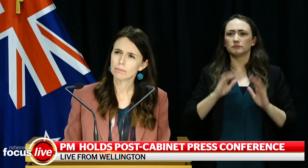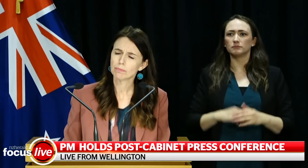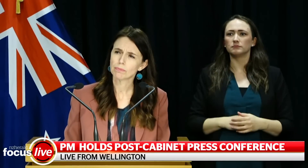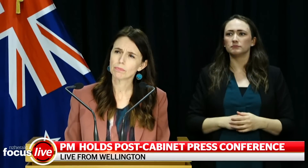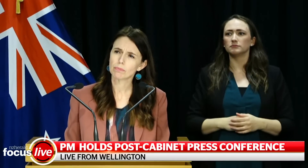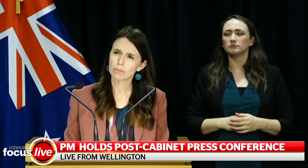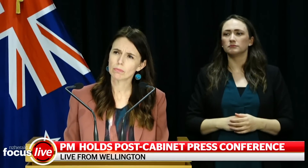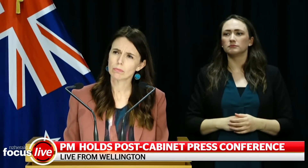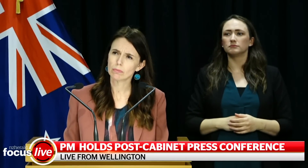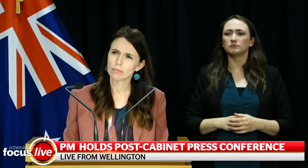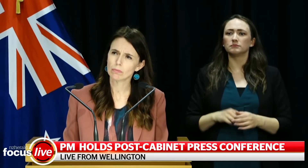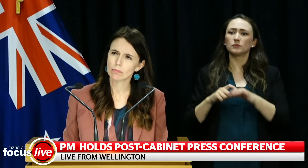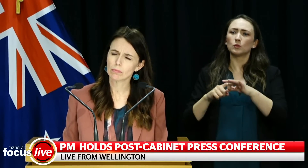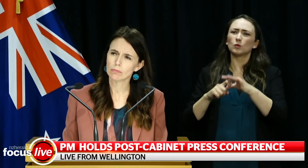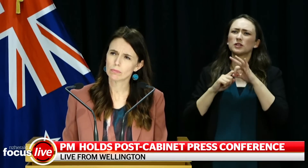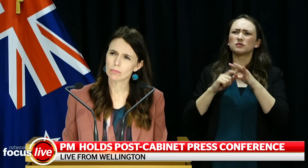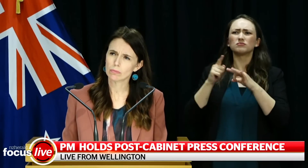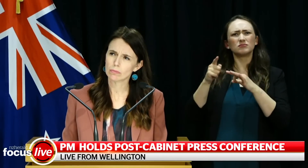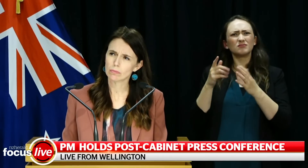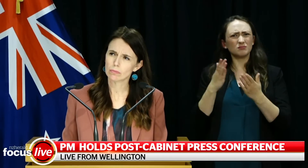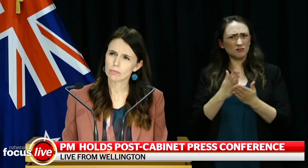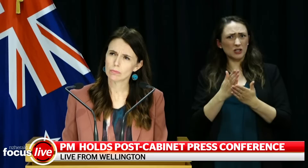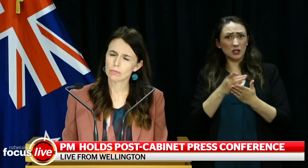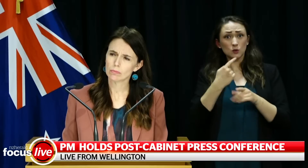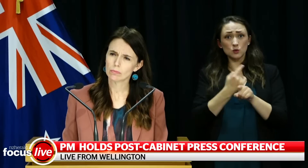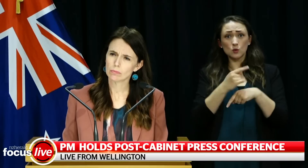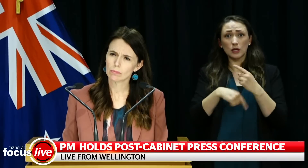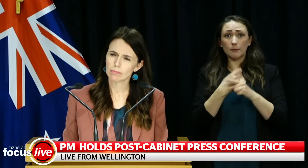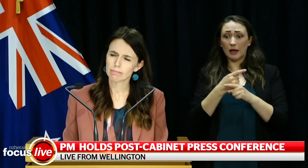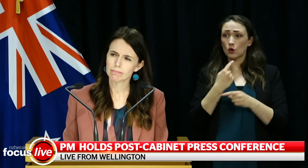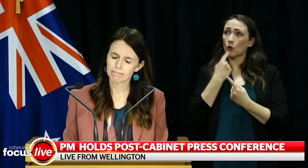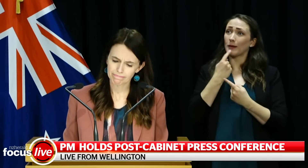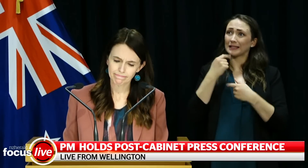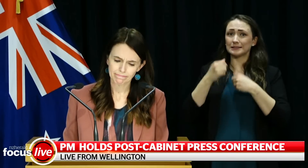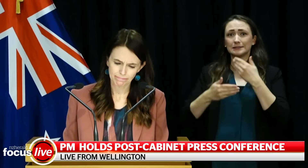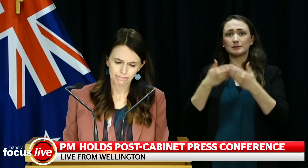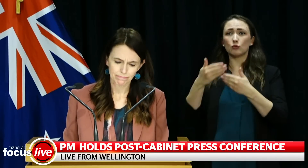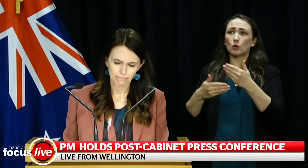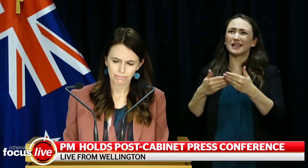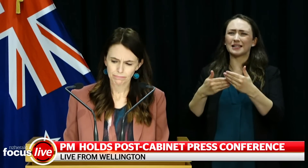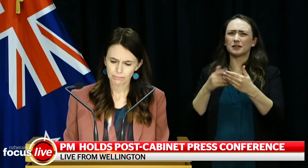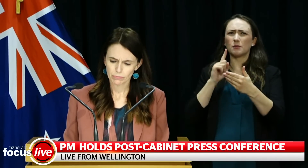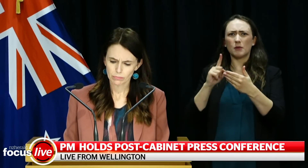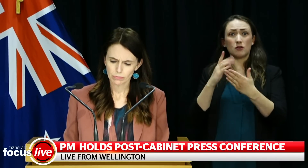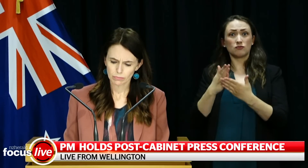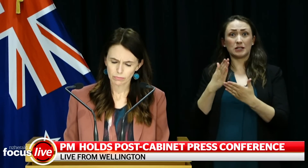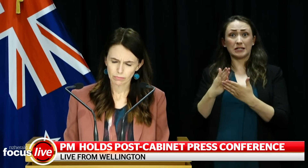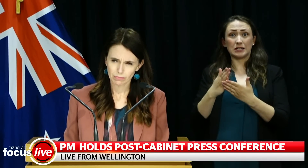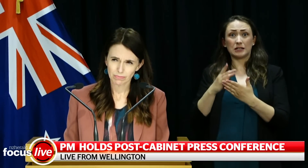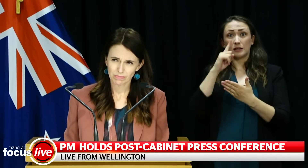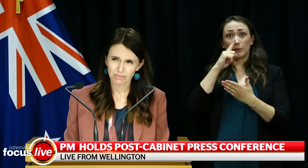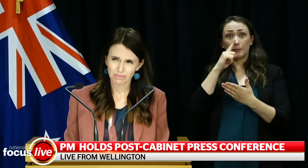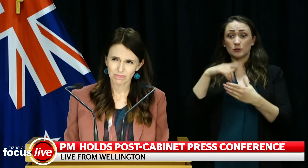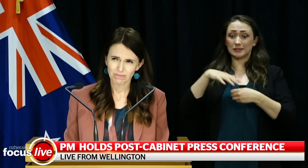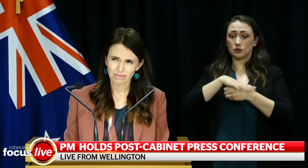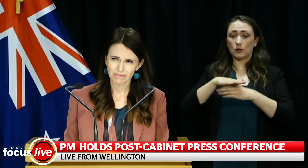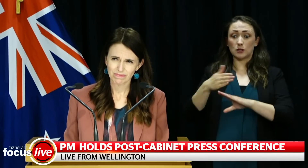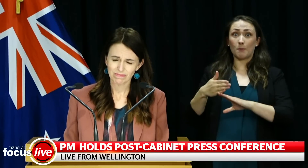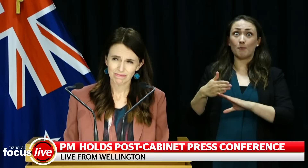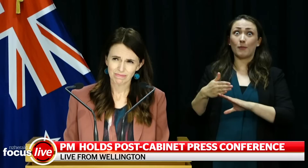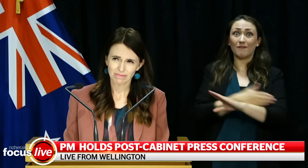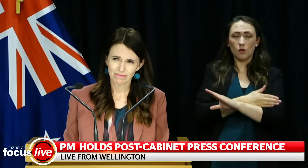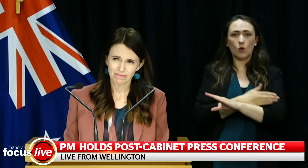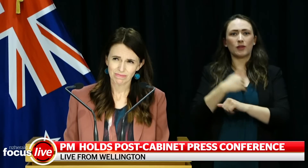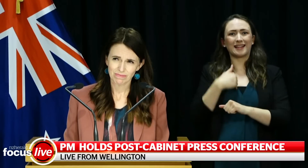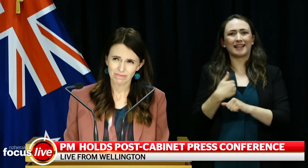fundamental about a complaint system. It's actually about everything in the lead up to that, about the situation that people are in, and what is the government